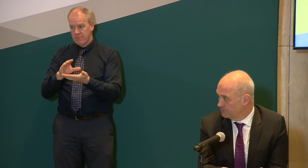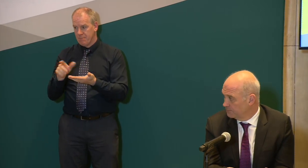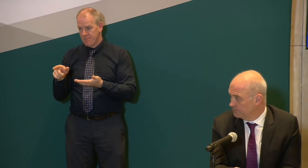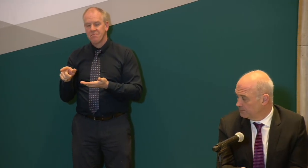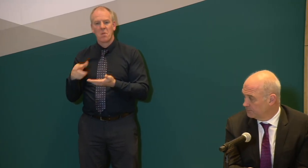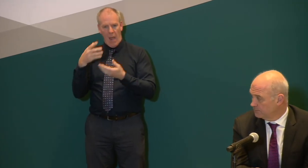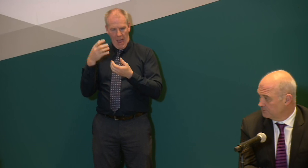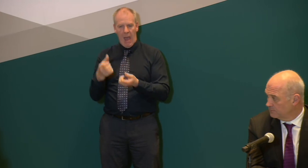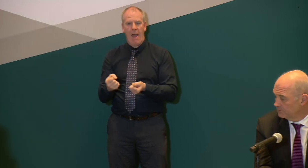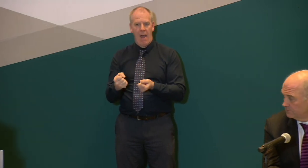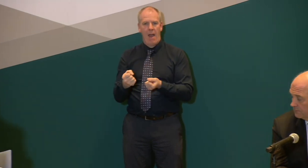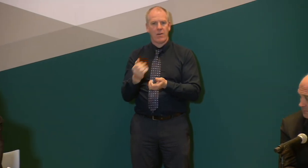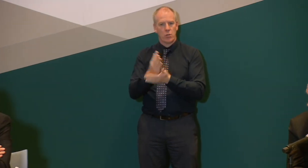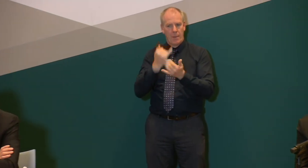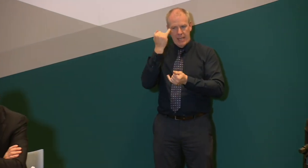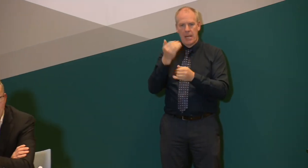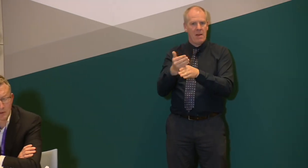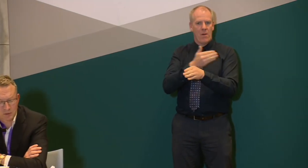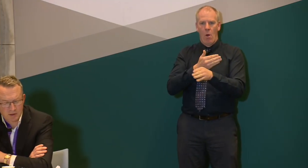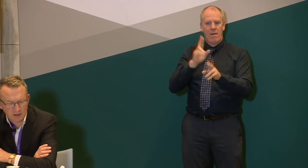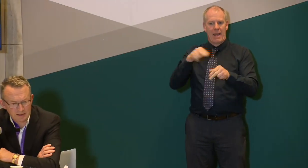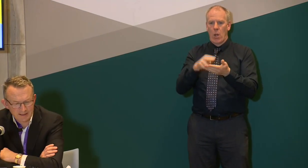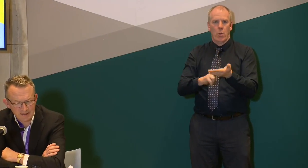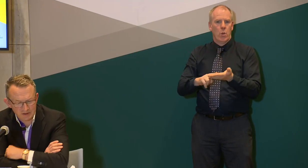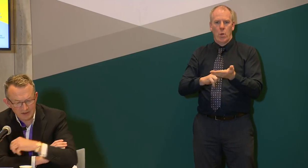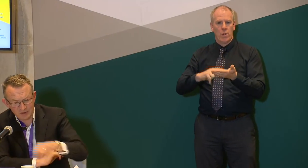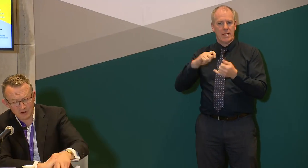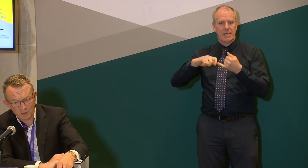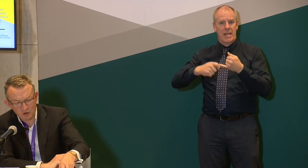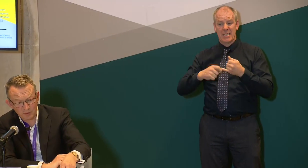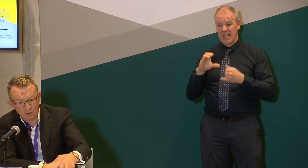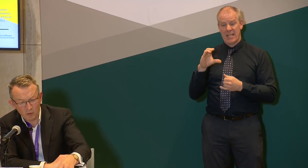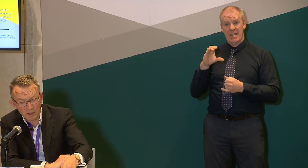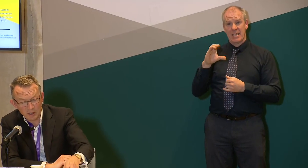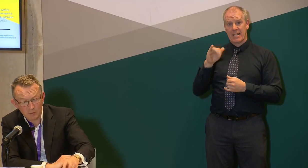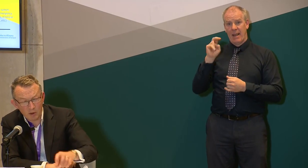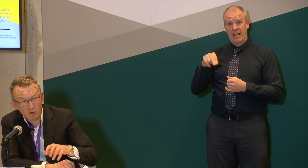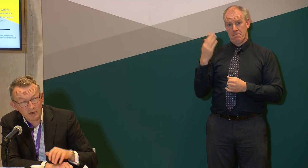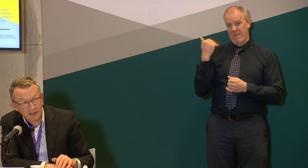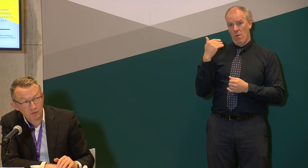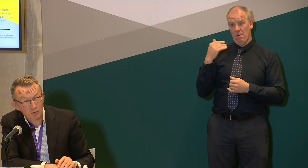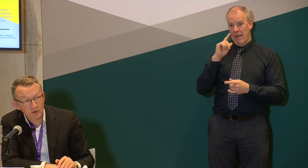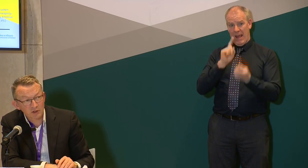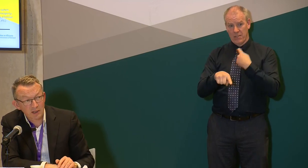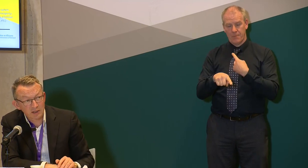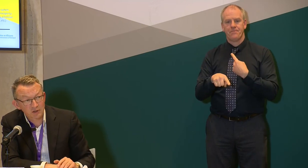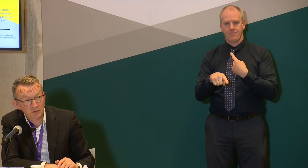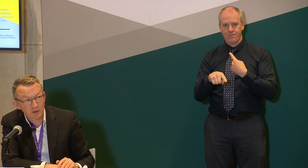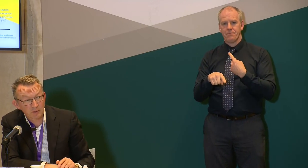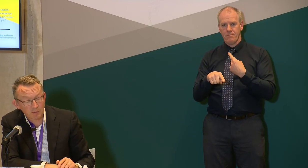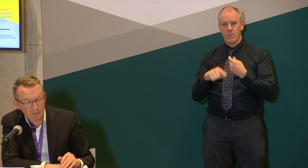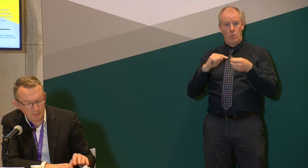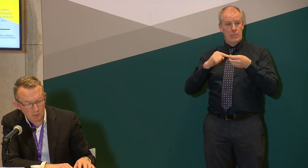Yes, we have some idea of the length of time. And Cillian Gaskin has answered this question before. We are trying to get through this